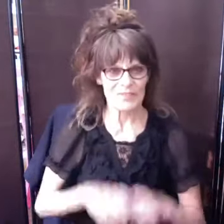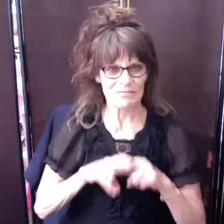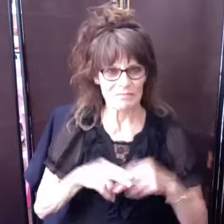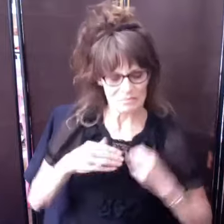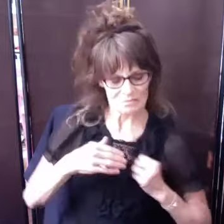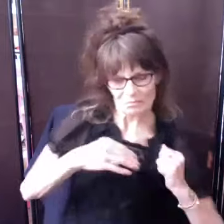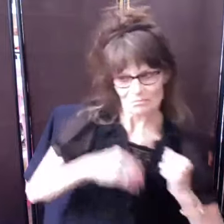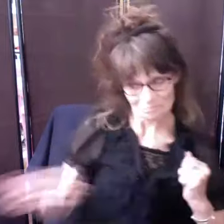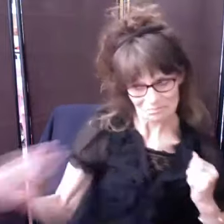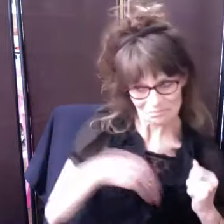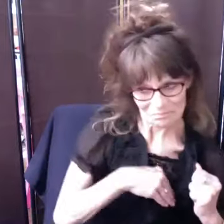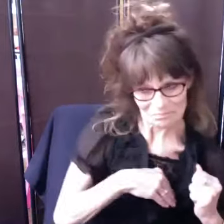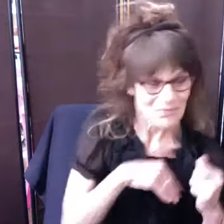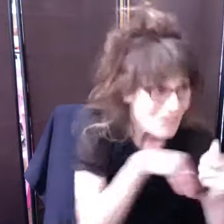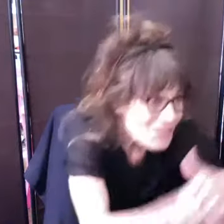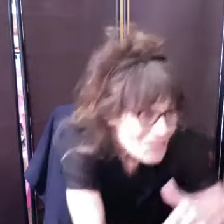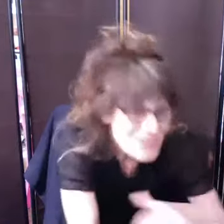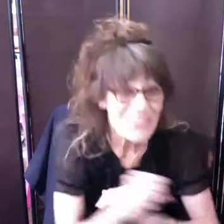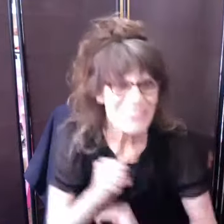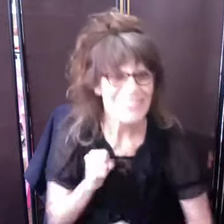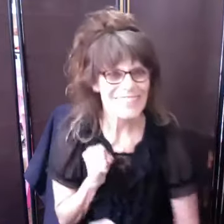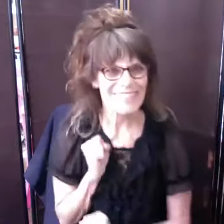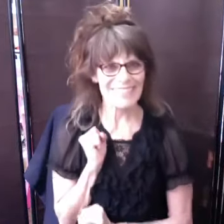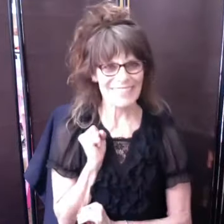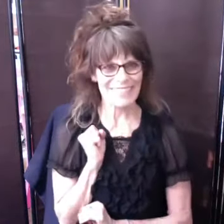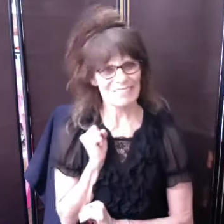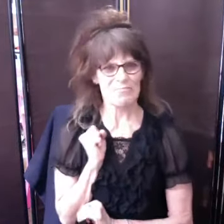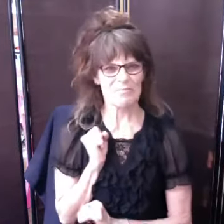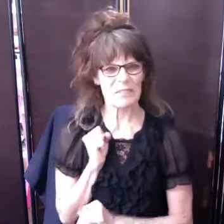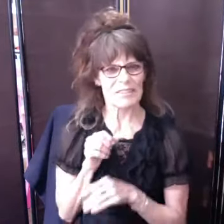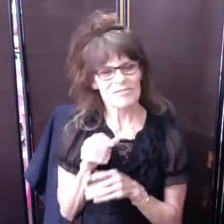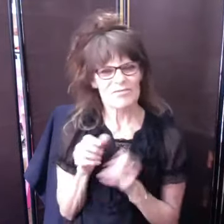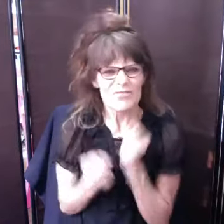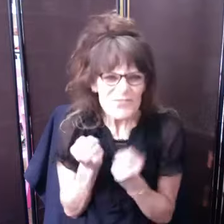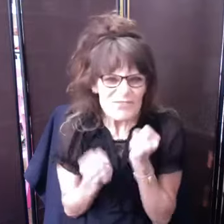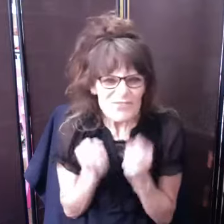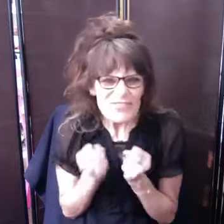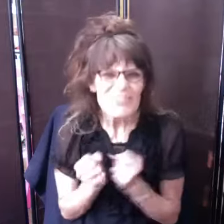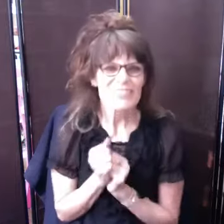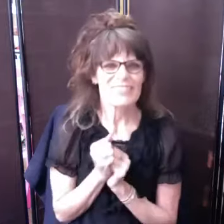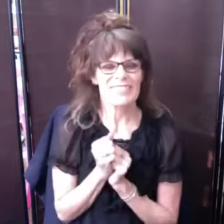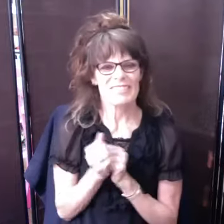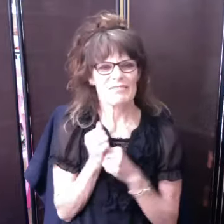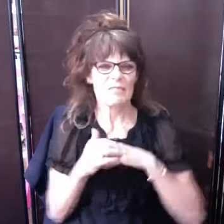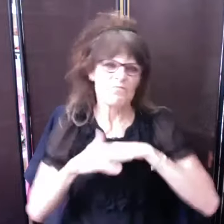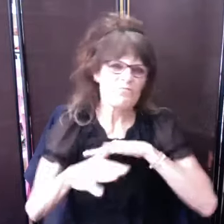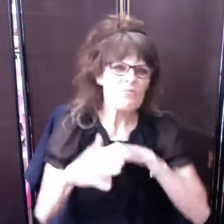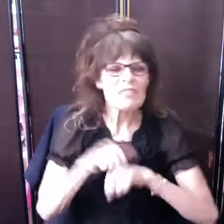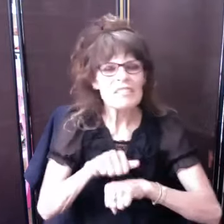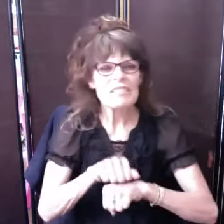always found it. It'd be a Hot Wheels car, maybe a little flint rock. One time at Arrowhead